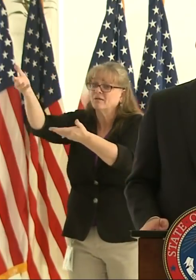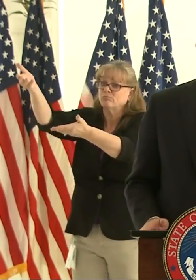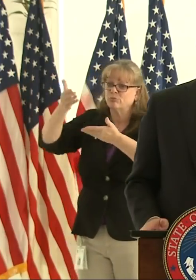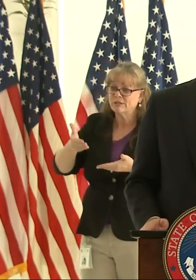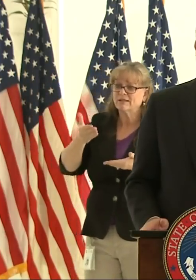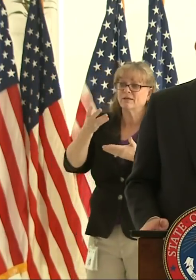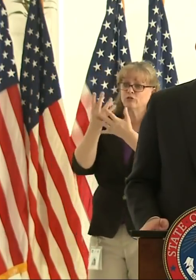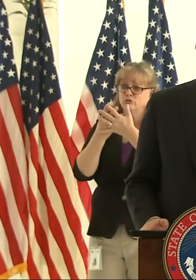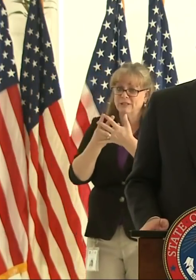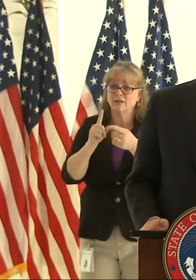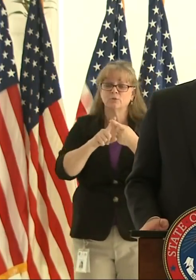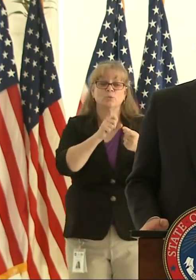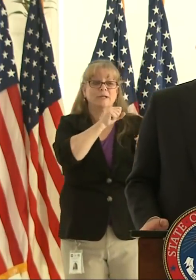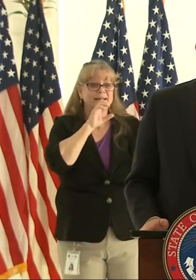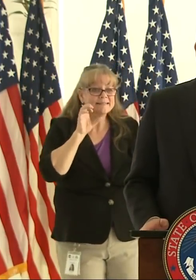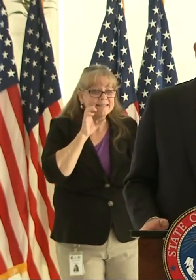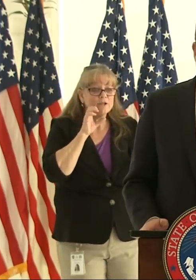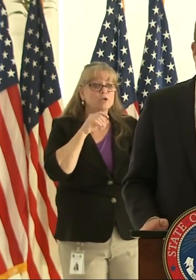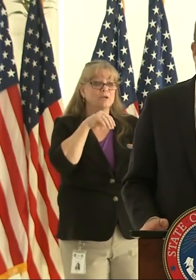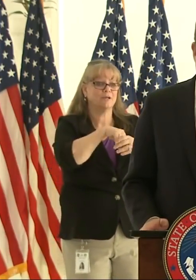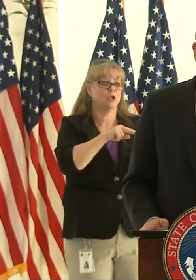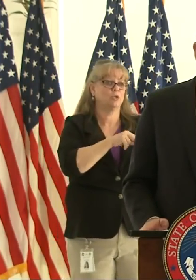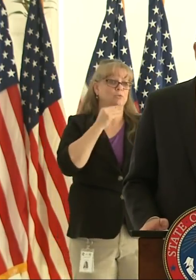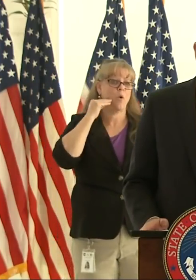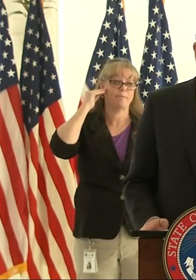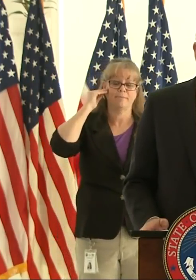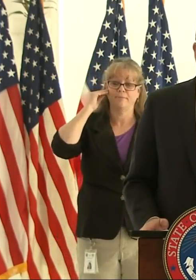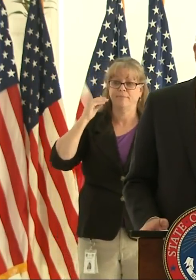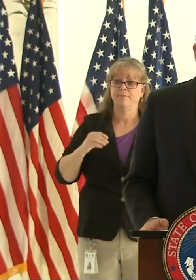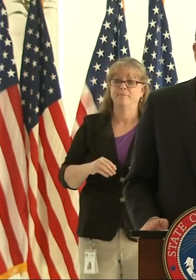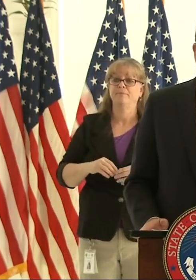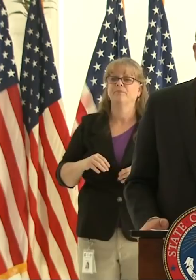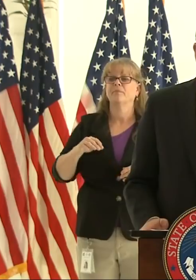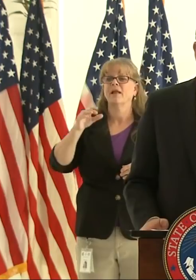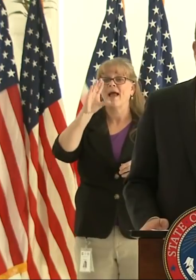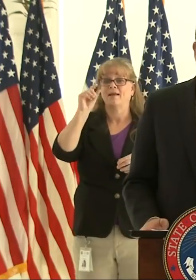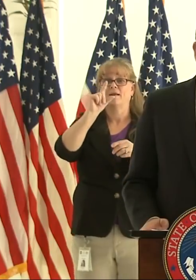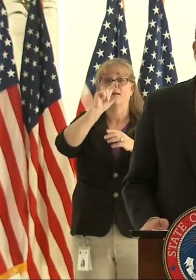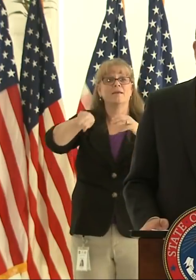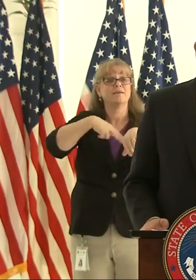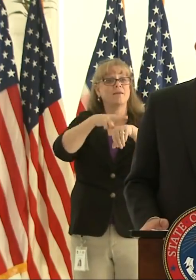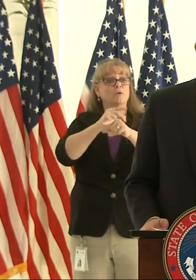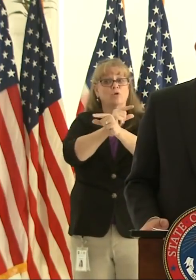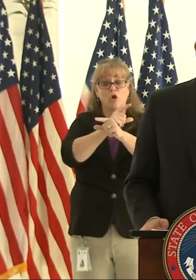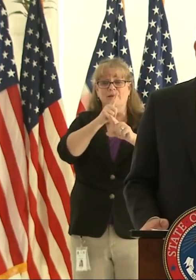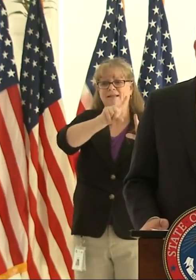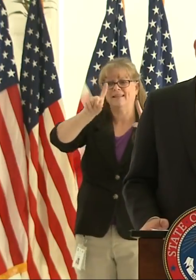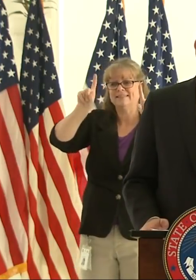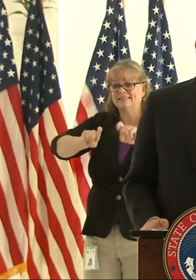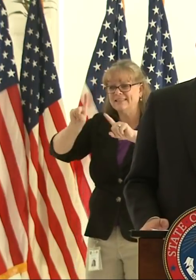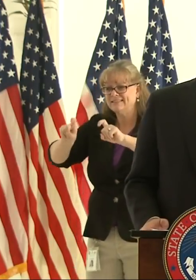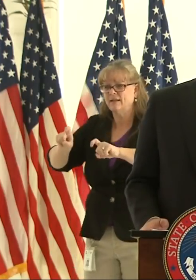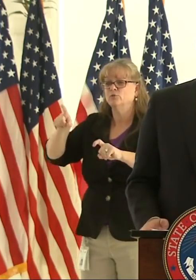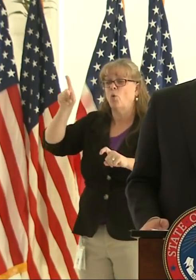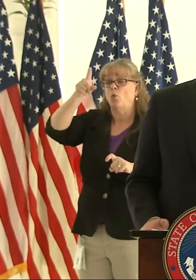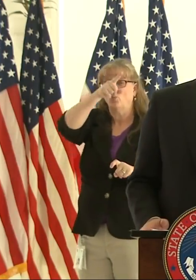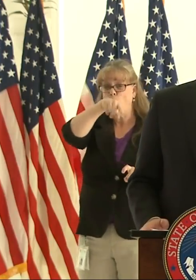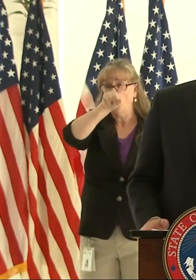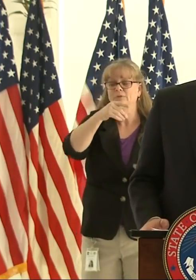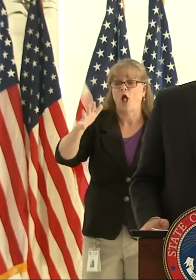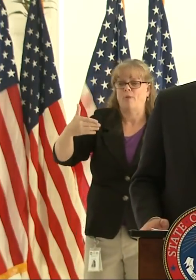facilities and nursing homes already, but it would be helpful to have more of the Abbott Cepheid tests, proprietary tests. We